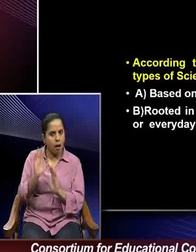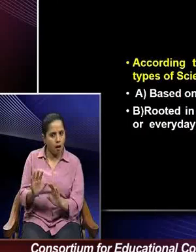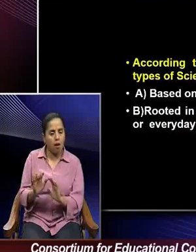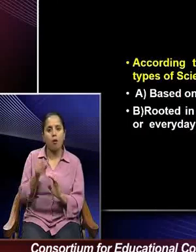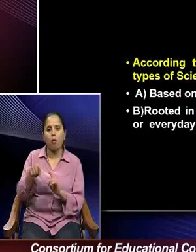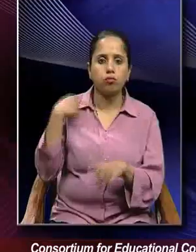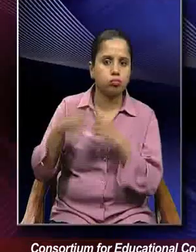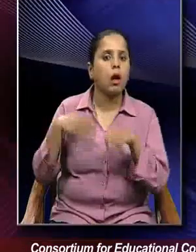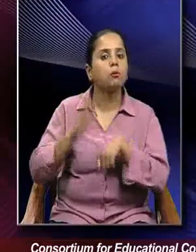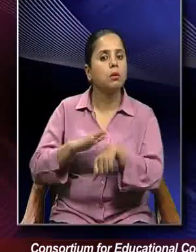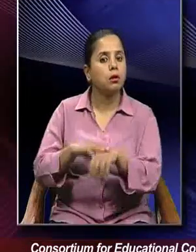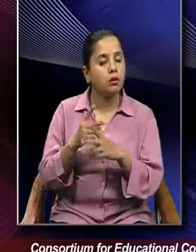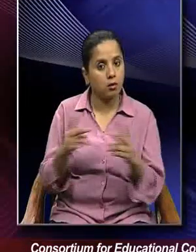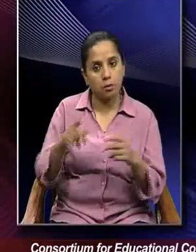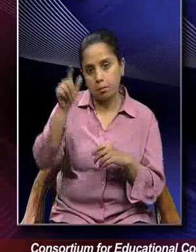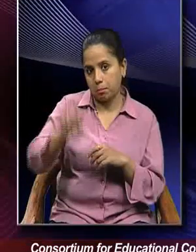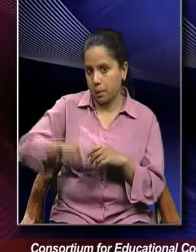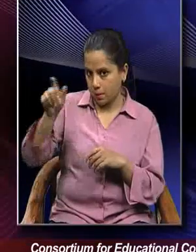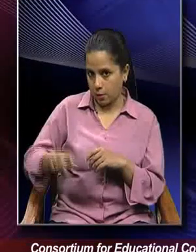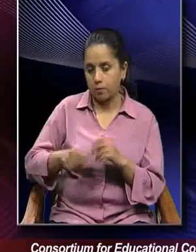everyday experiences of people.